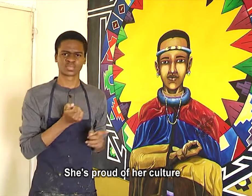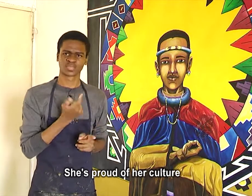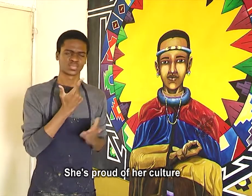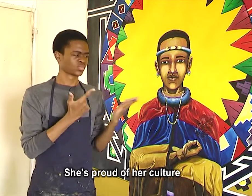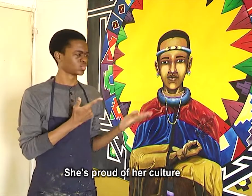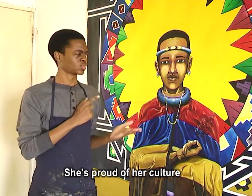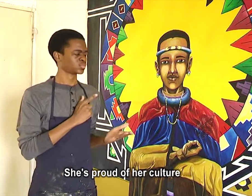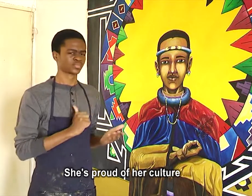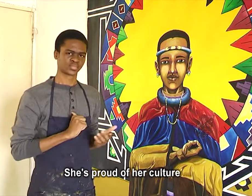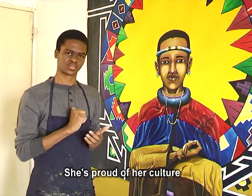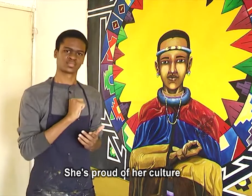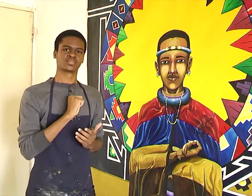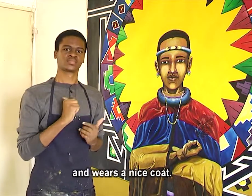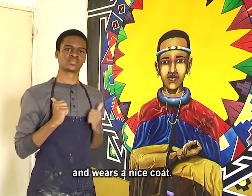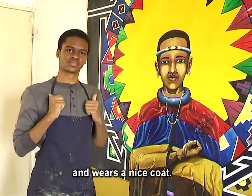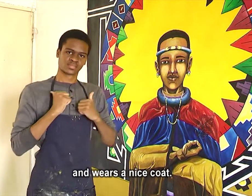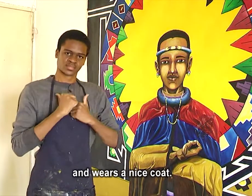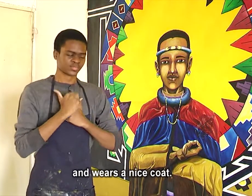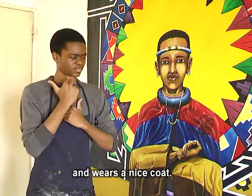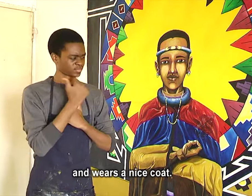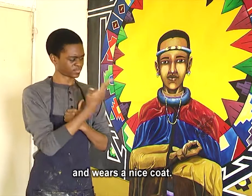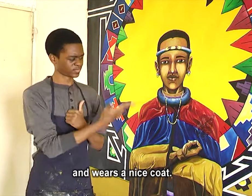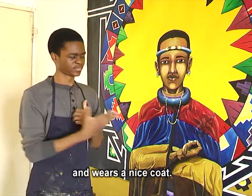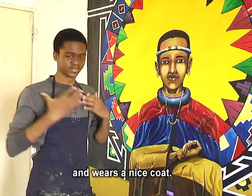She is proud of her culture and wears a nice coat.